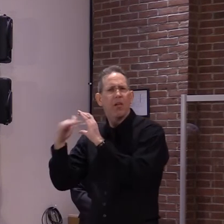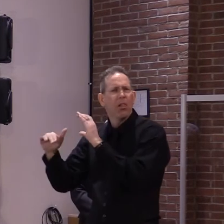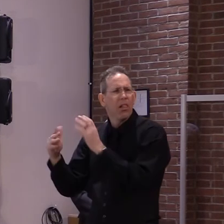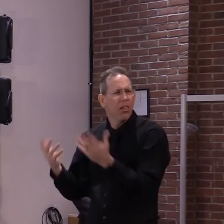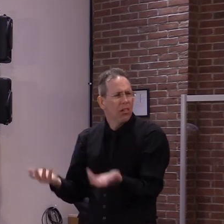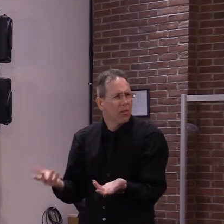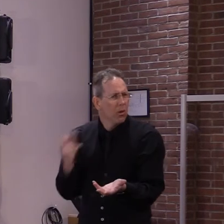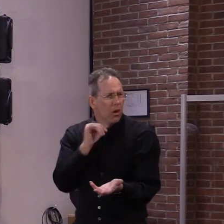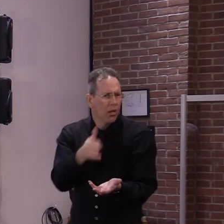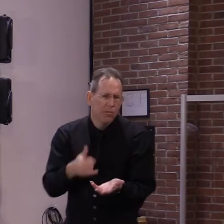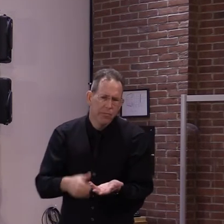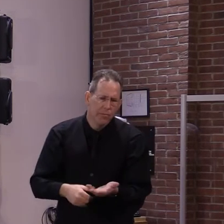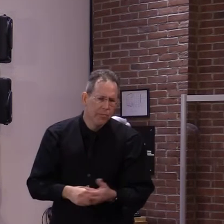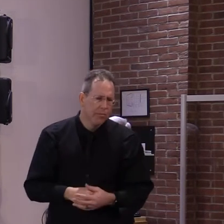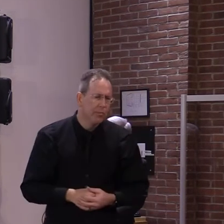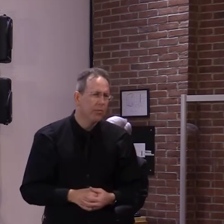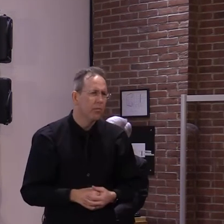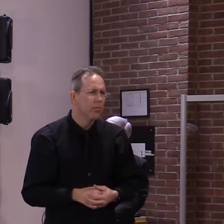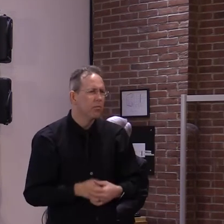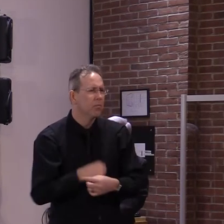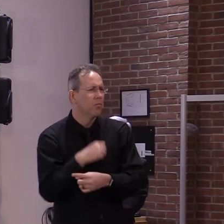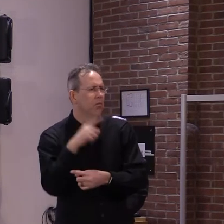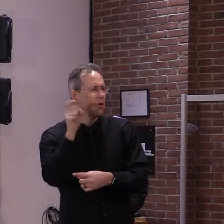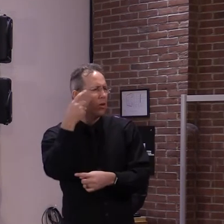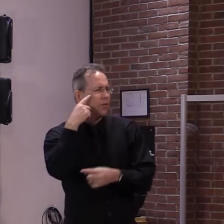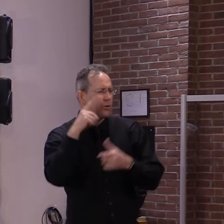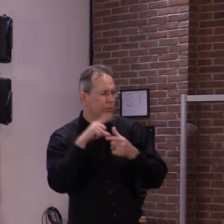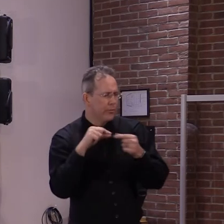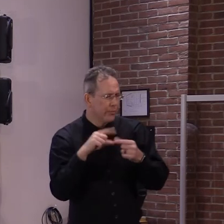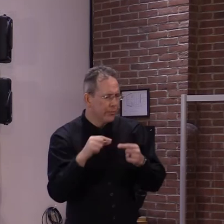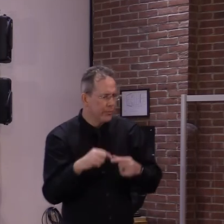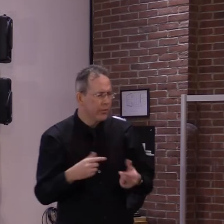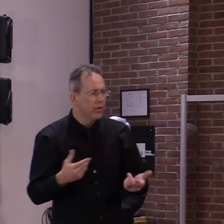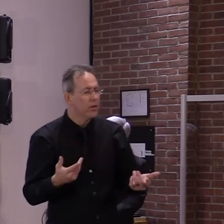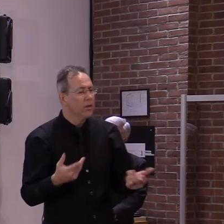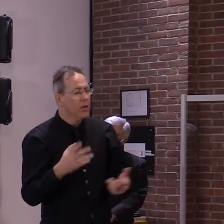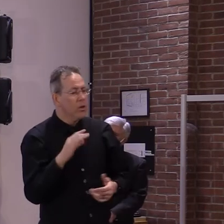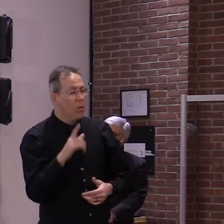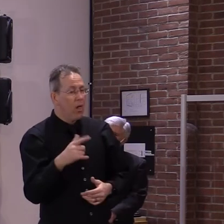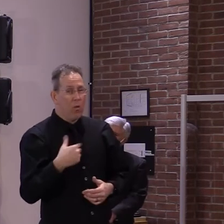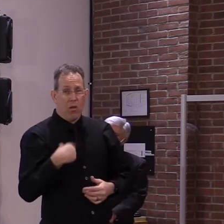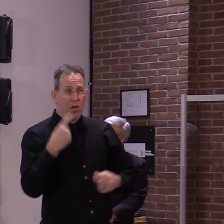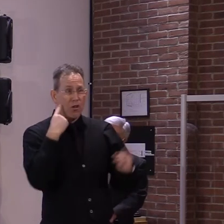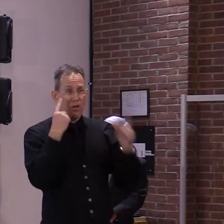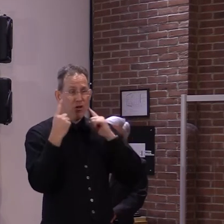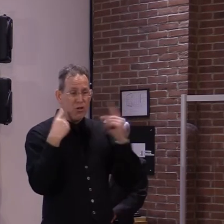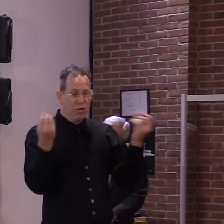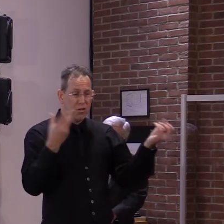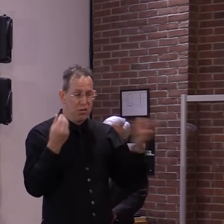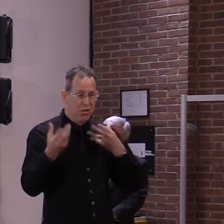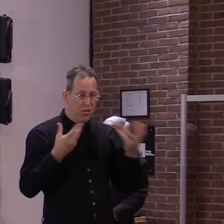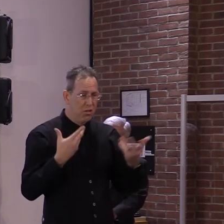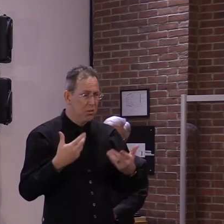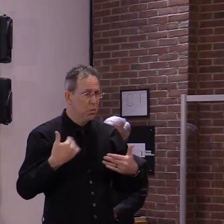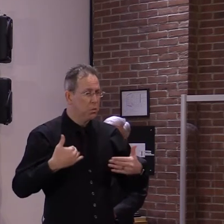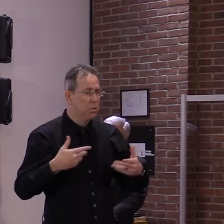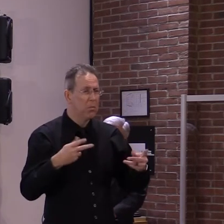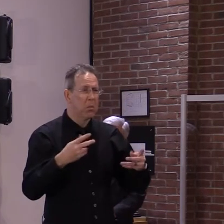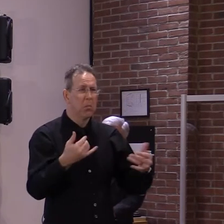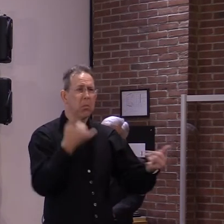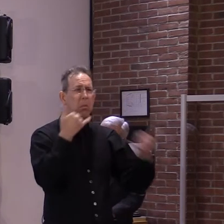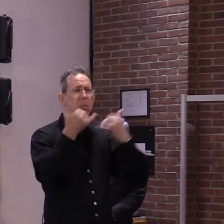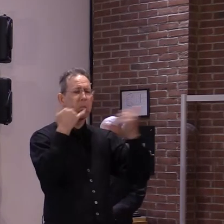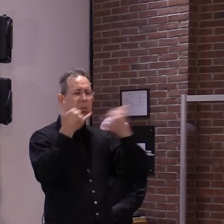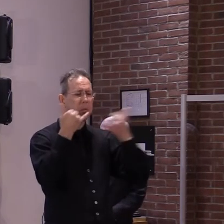this morning we knew you know there is uh pent up demand a lot of people wanting to make sure they make their their